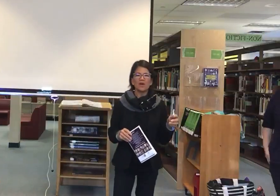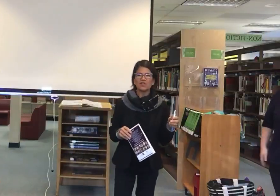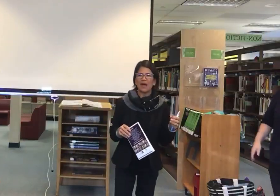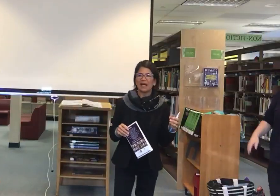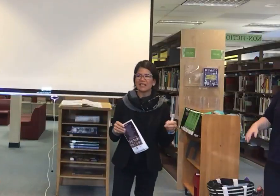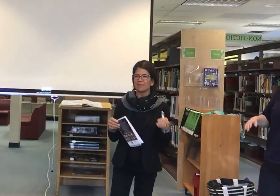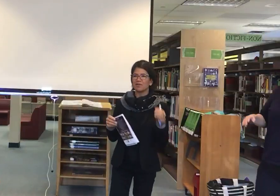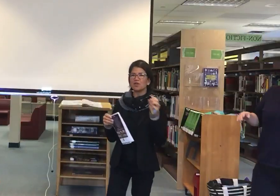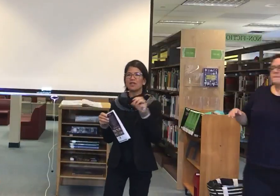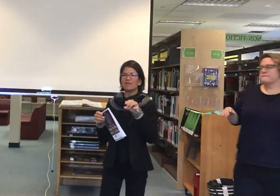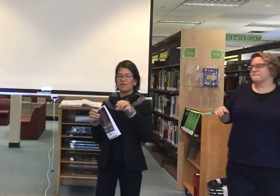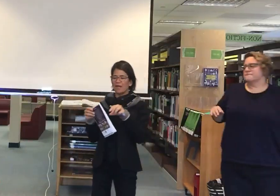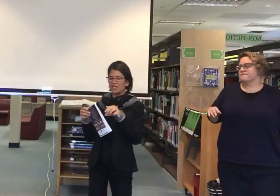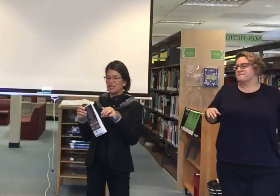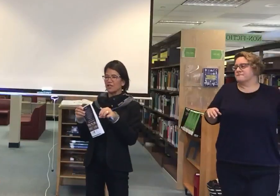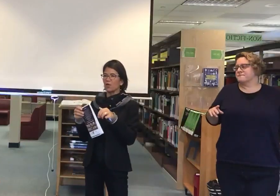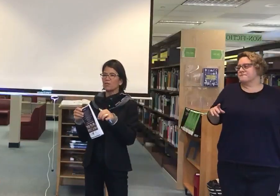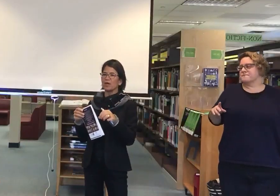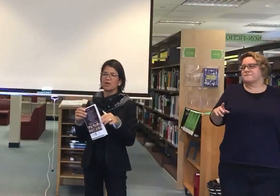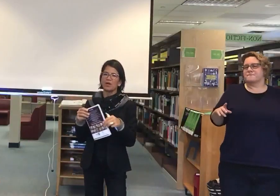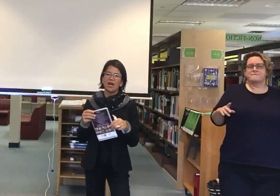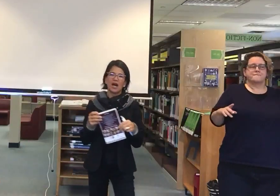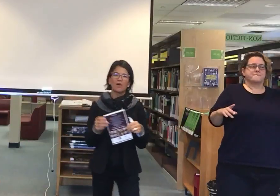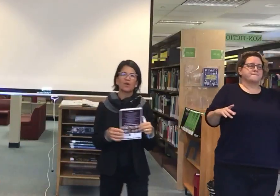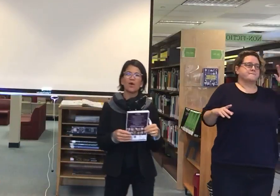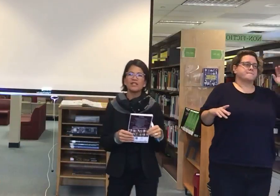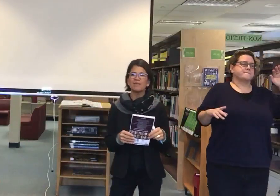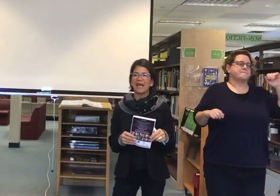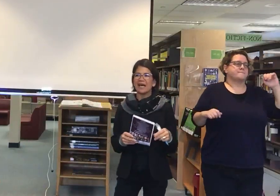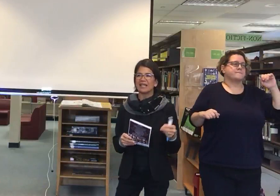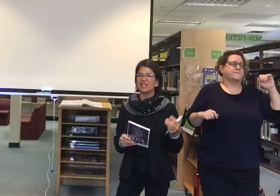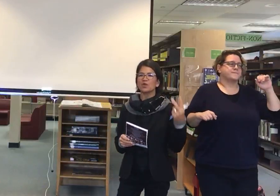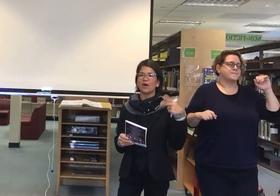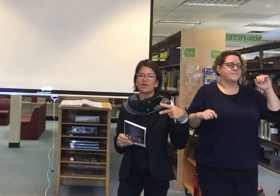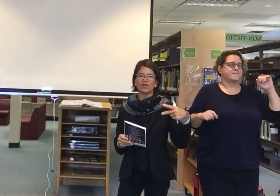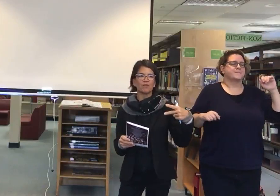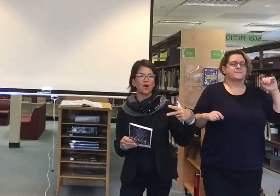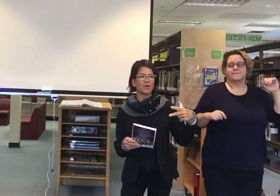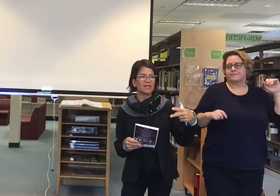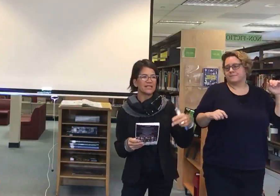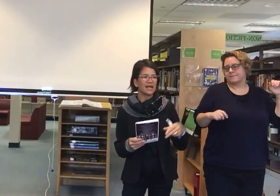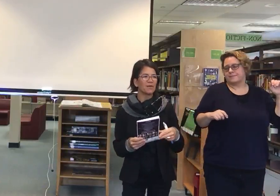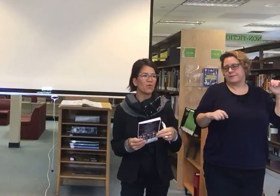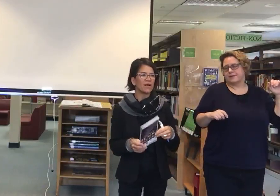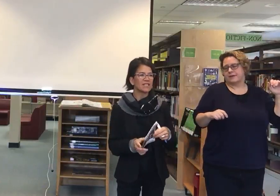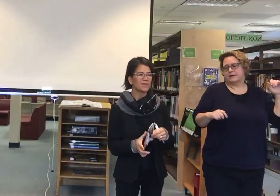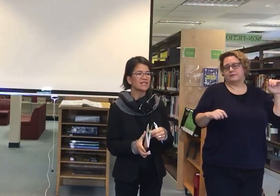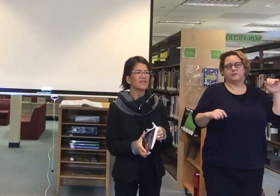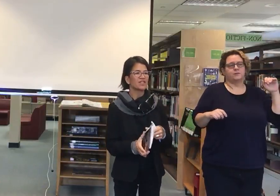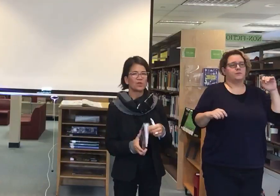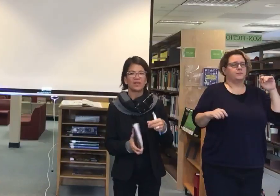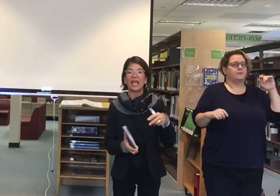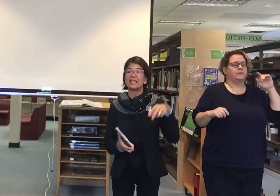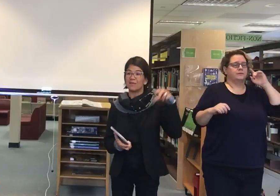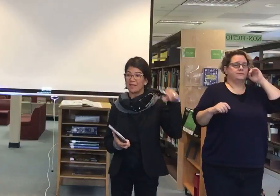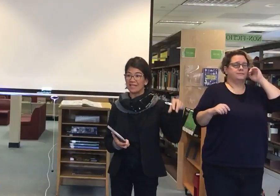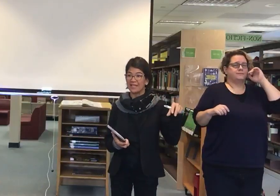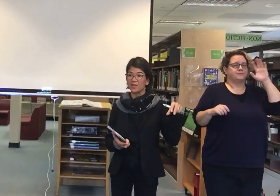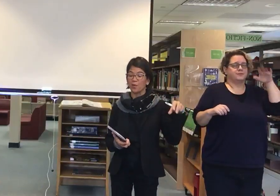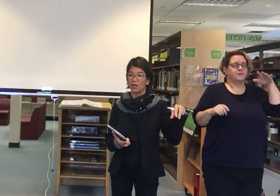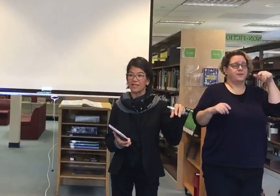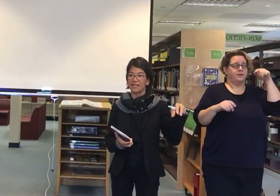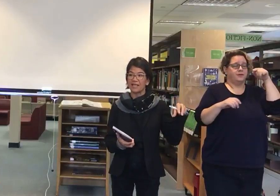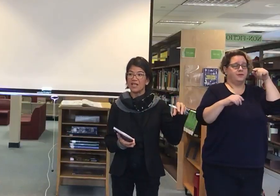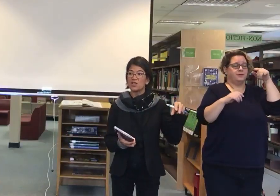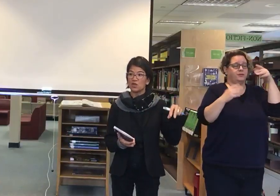And I will also add, to the information in the workbooks, we're going to be adding 2 other components. One is specific to the